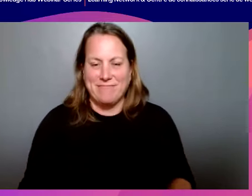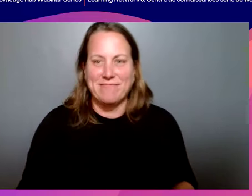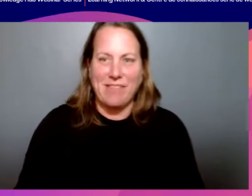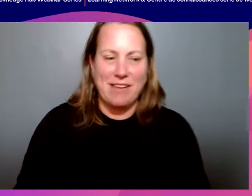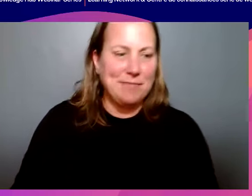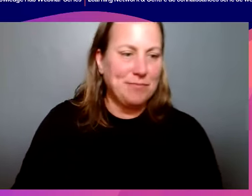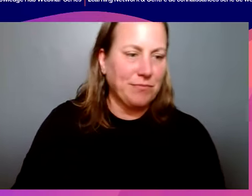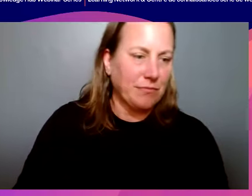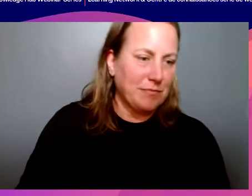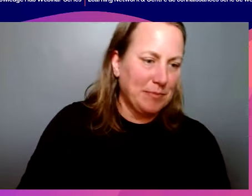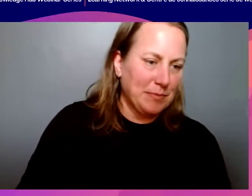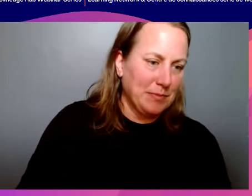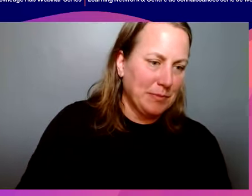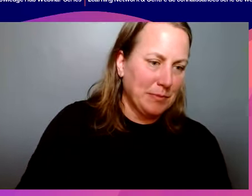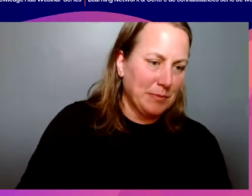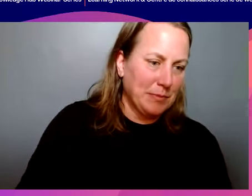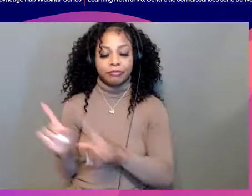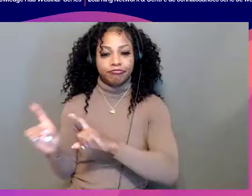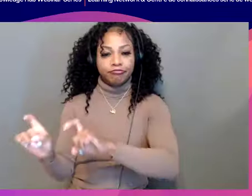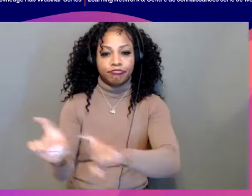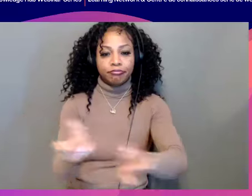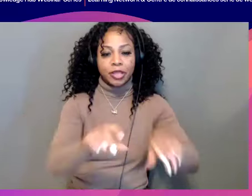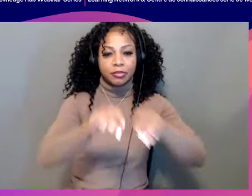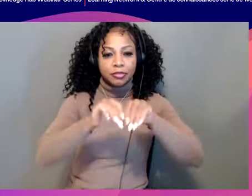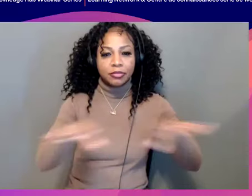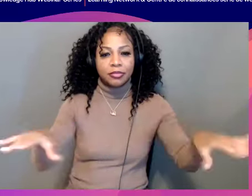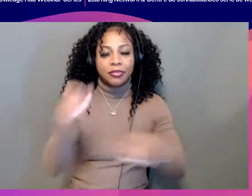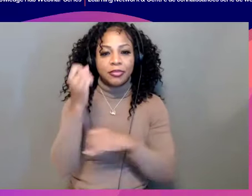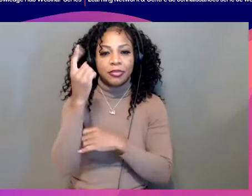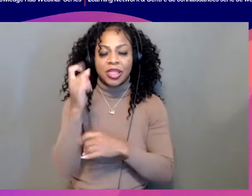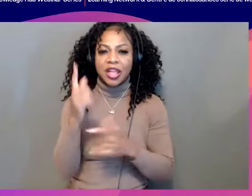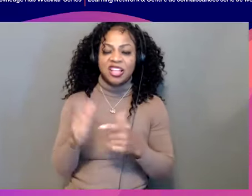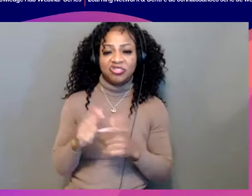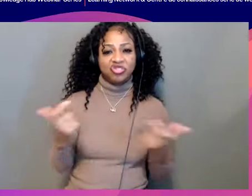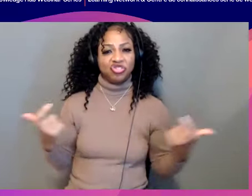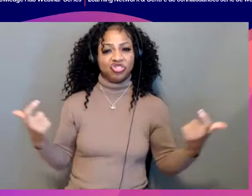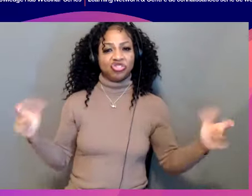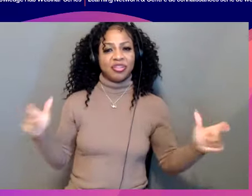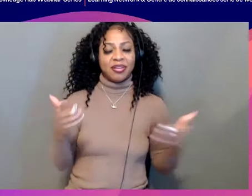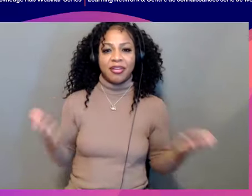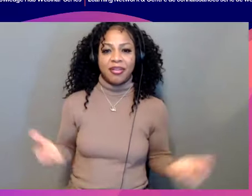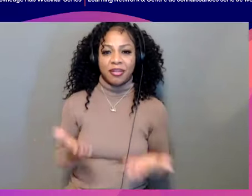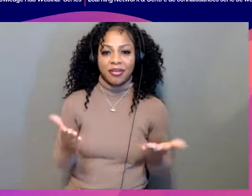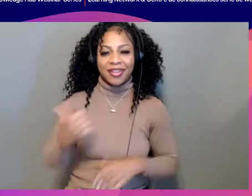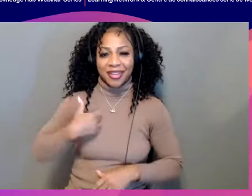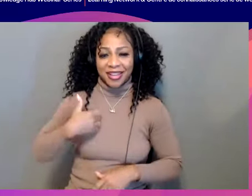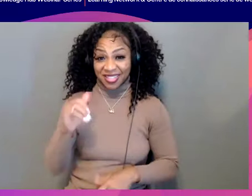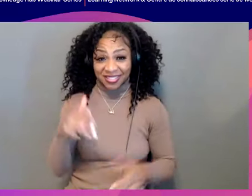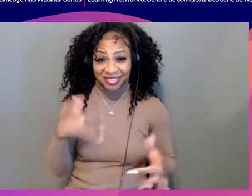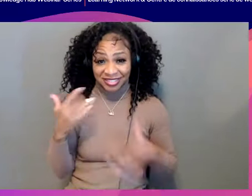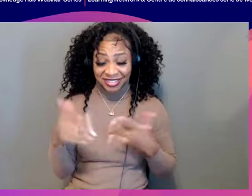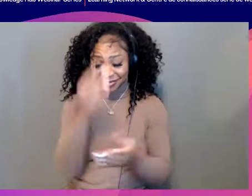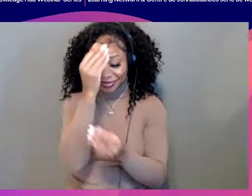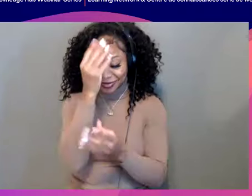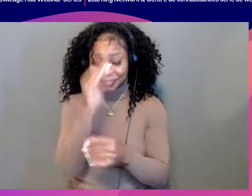2SLGBTQI plus action plan survey, which is sort of the largest one that has happened in Canada, so it's pretty exciting.